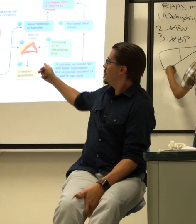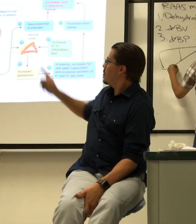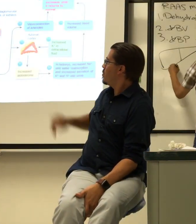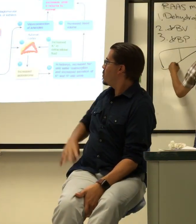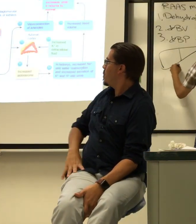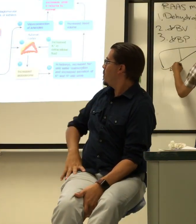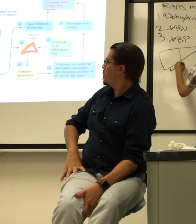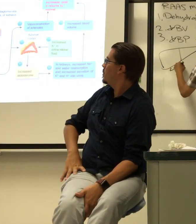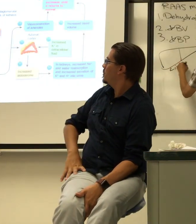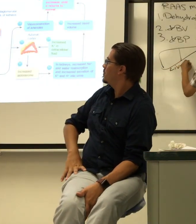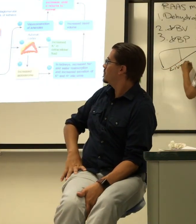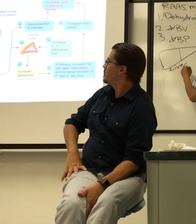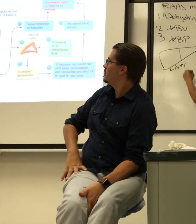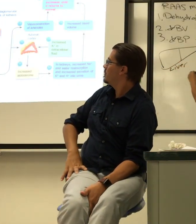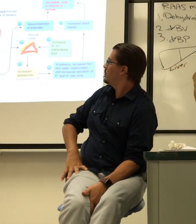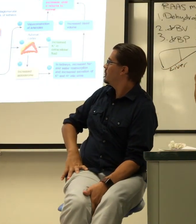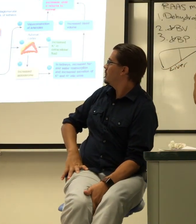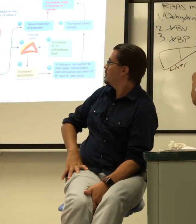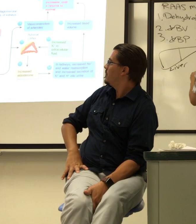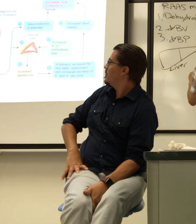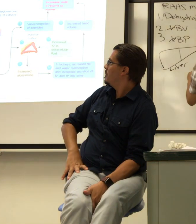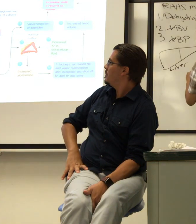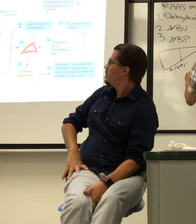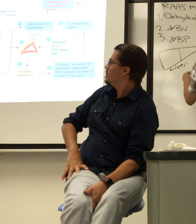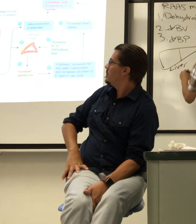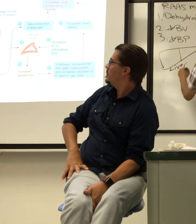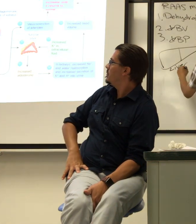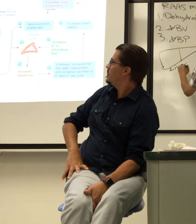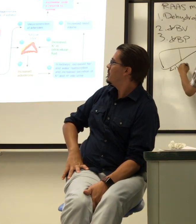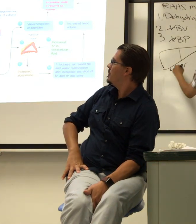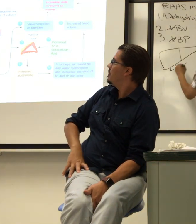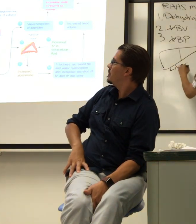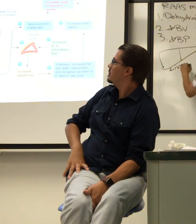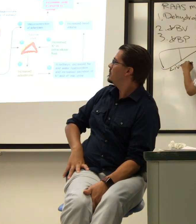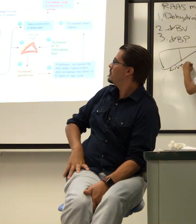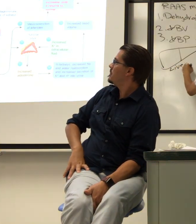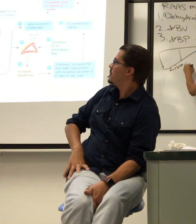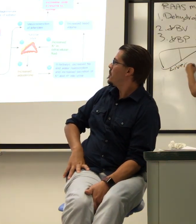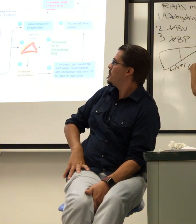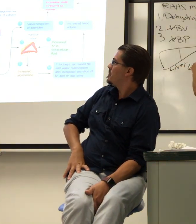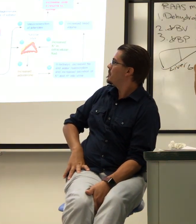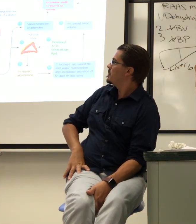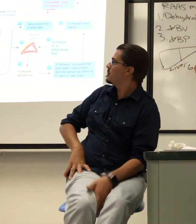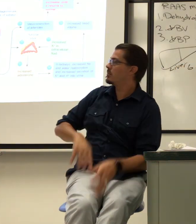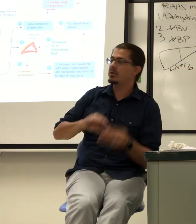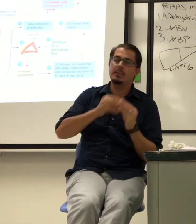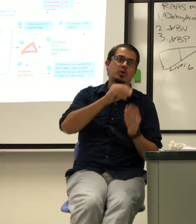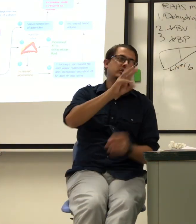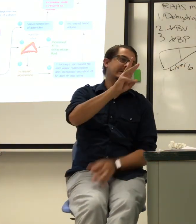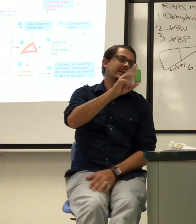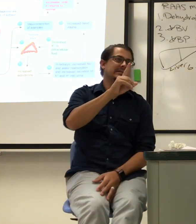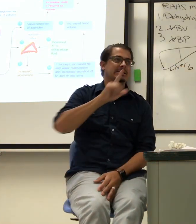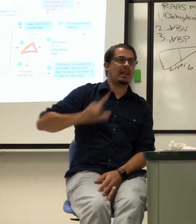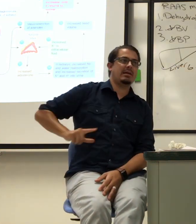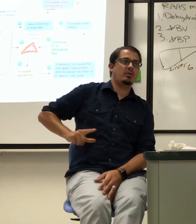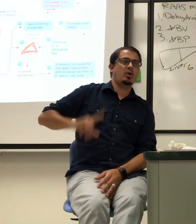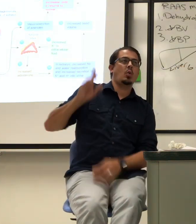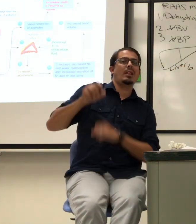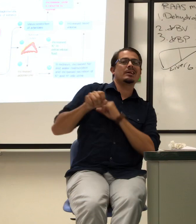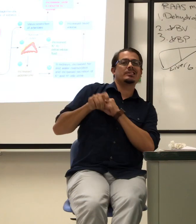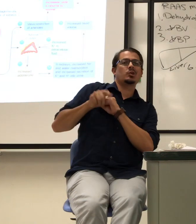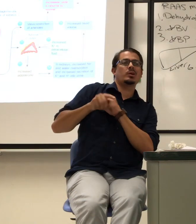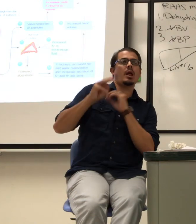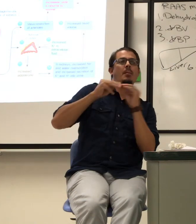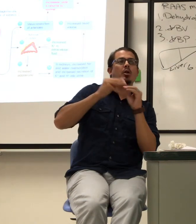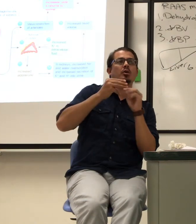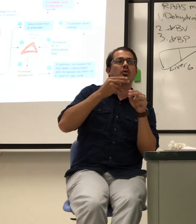There's liver, so they're going to number 6, and it's going to secrete a